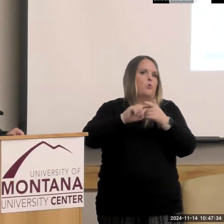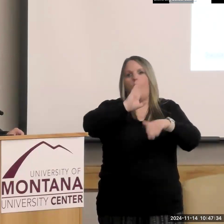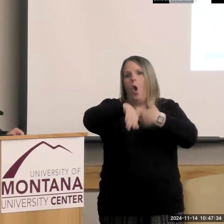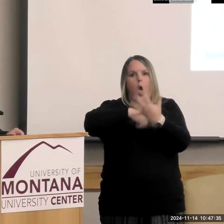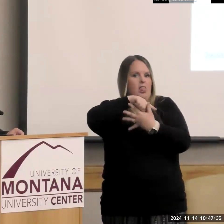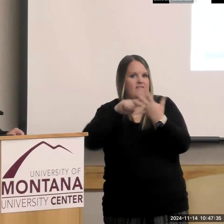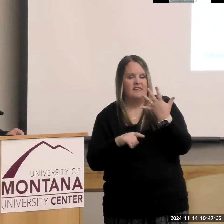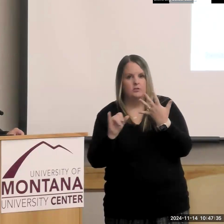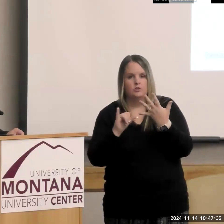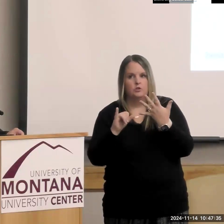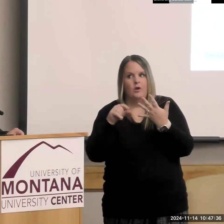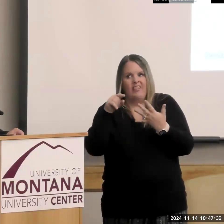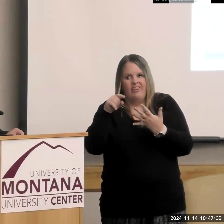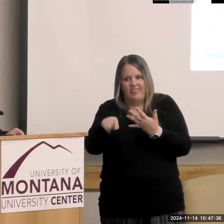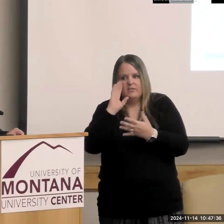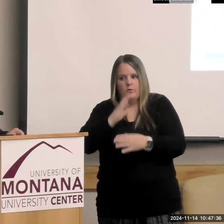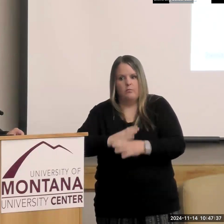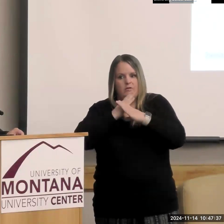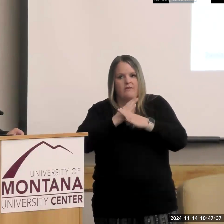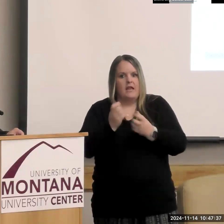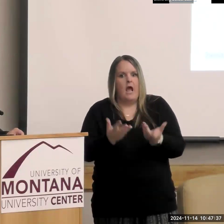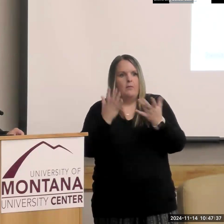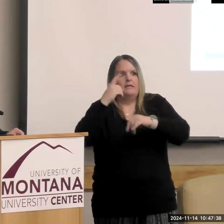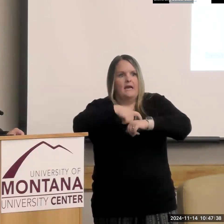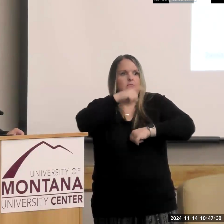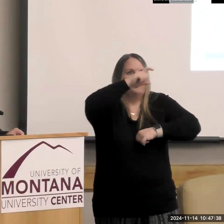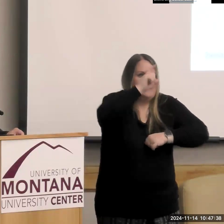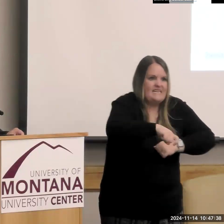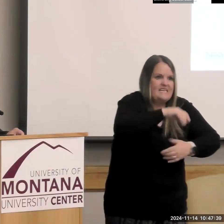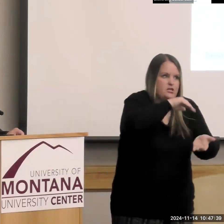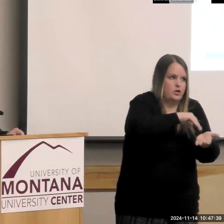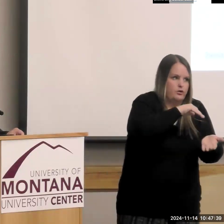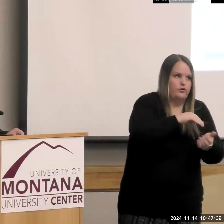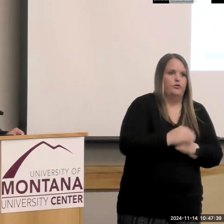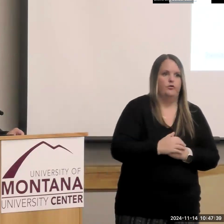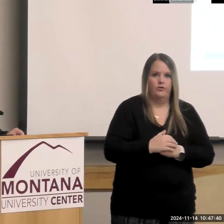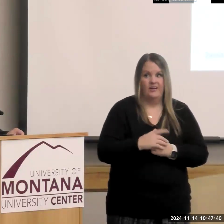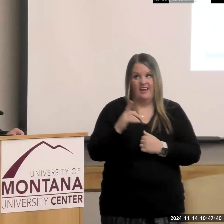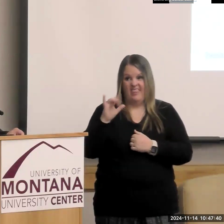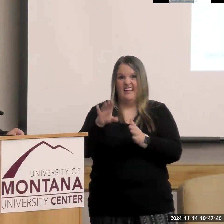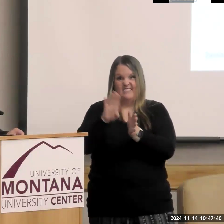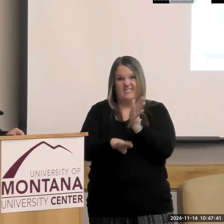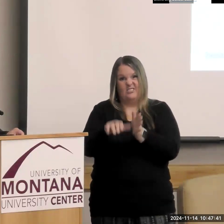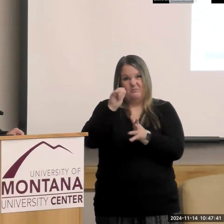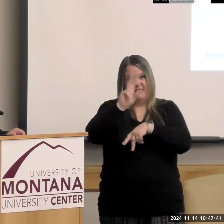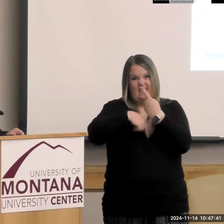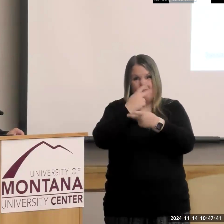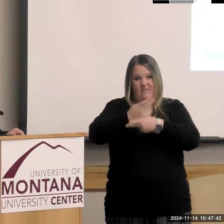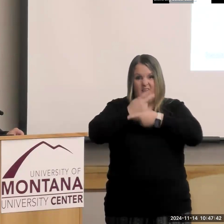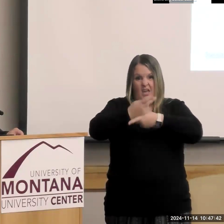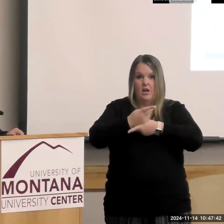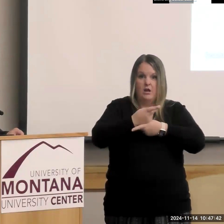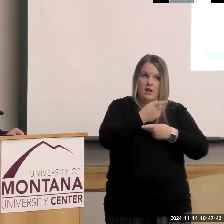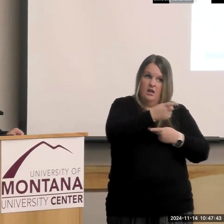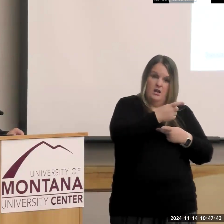will prevent the number of times we need that access to care, which I've often argued is the cheapest care. If we want to bring down healthcare